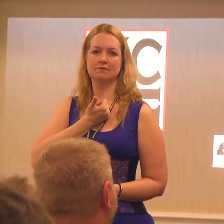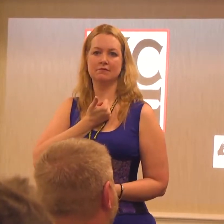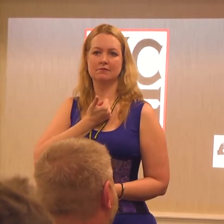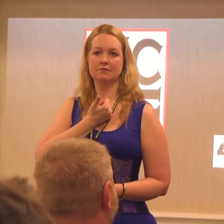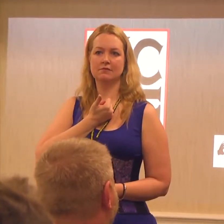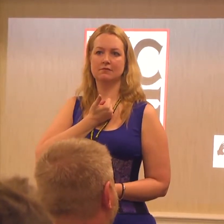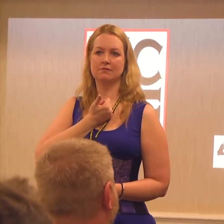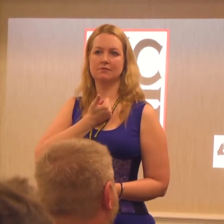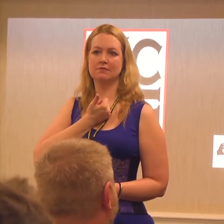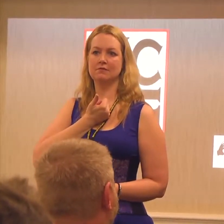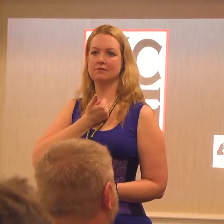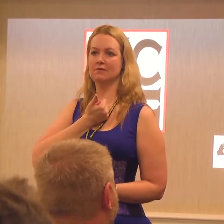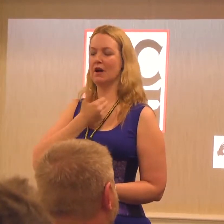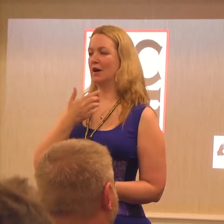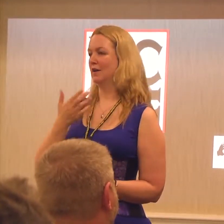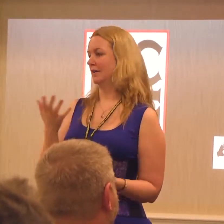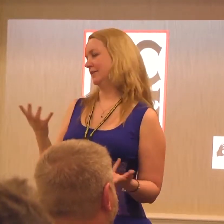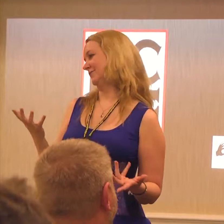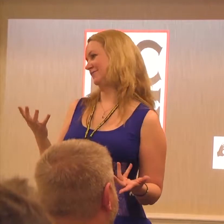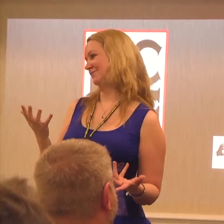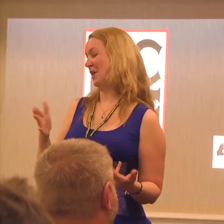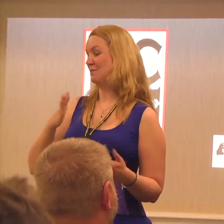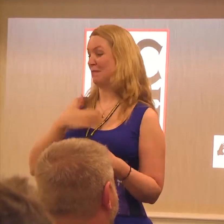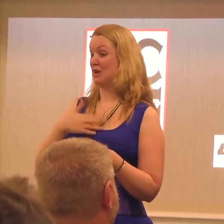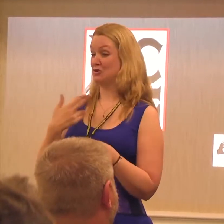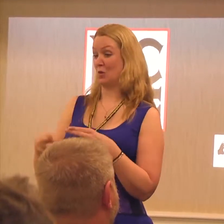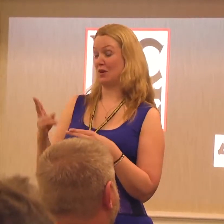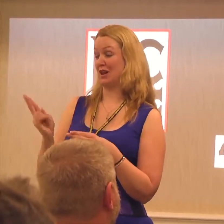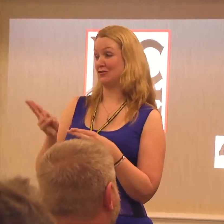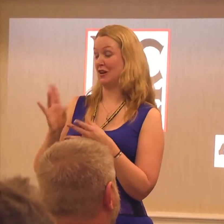So much for my fast jaunt down my history.